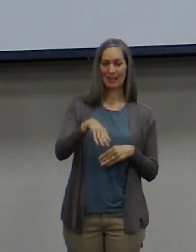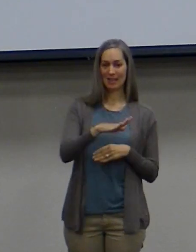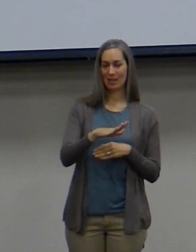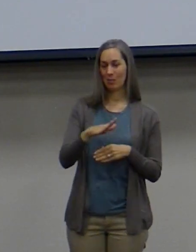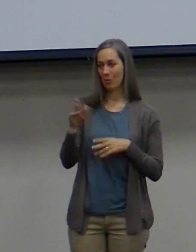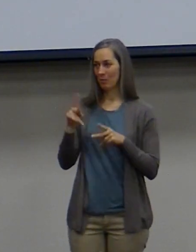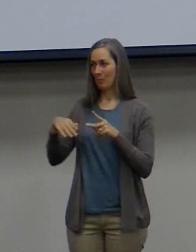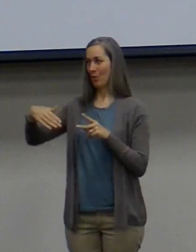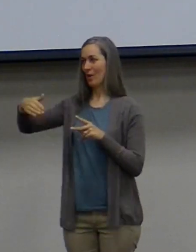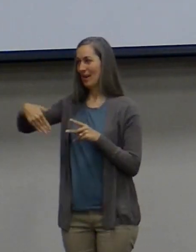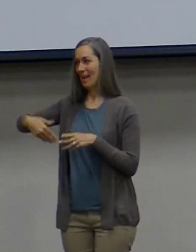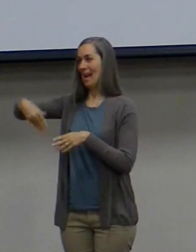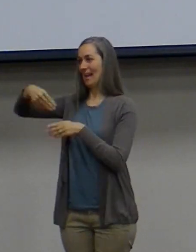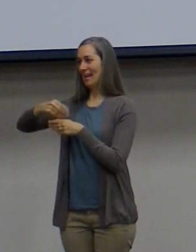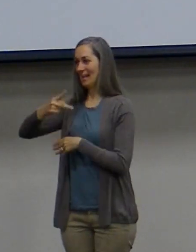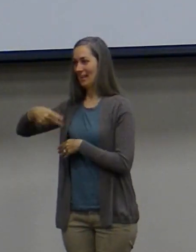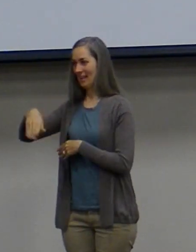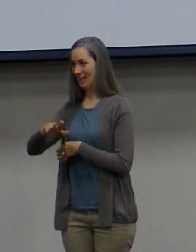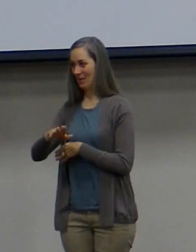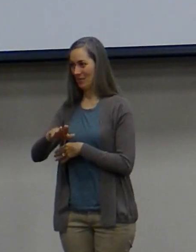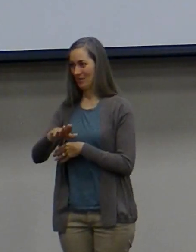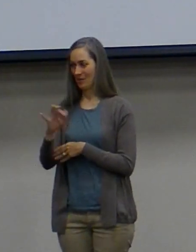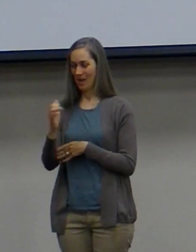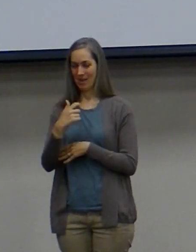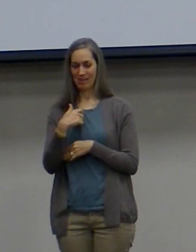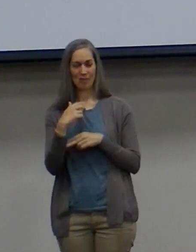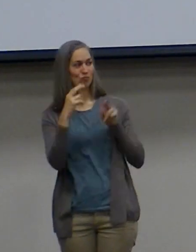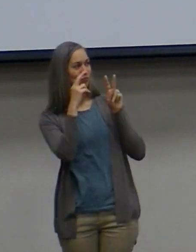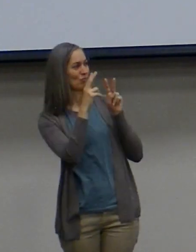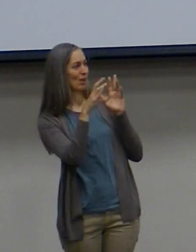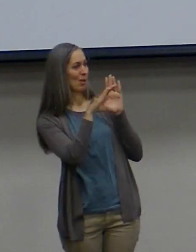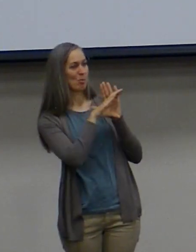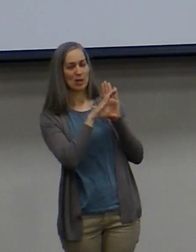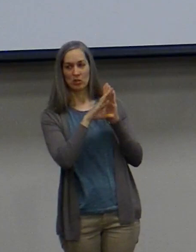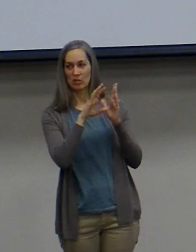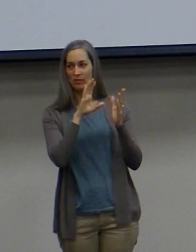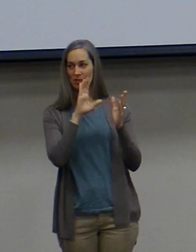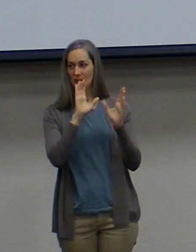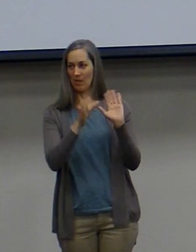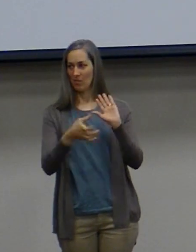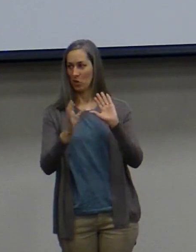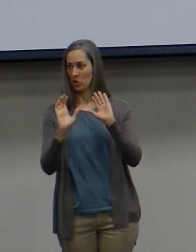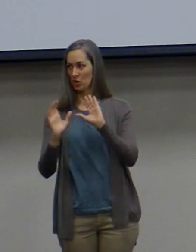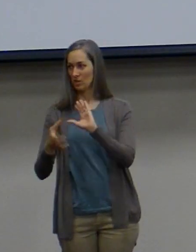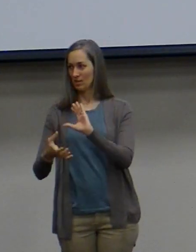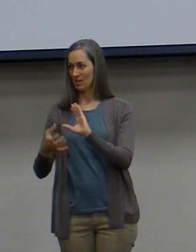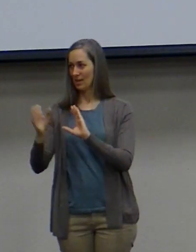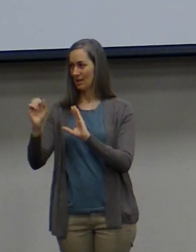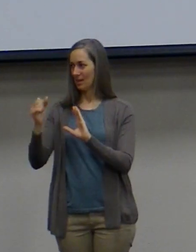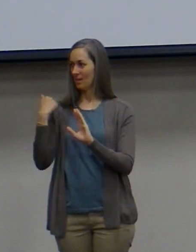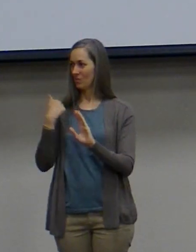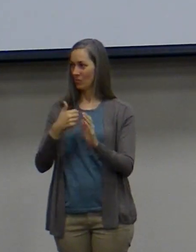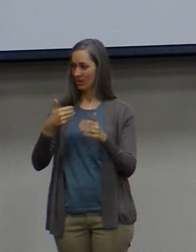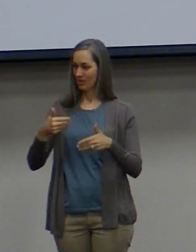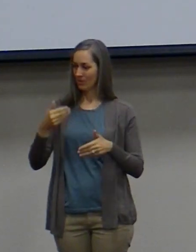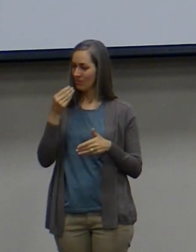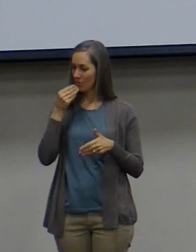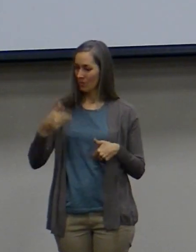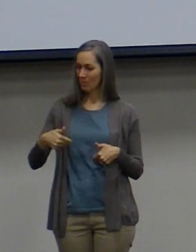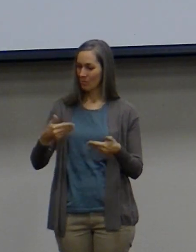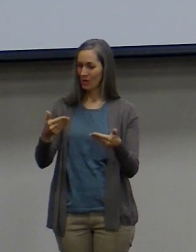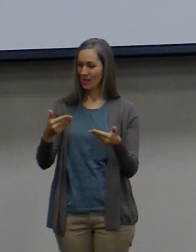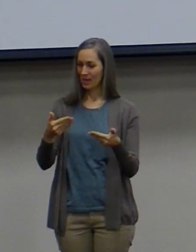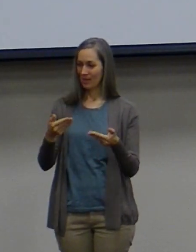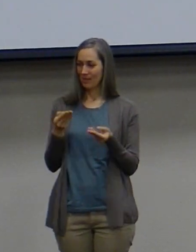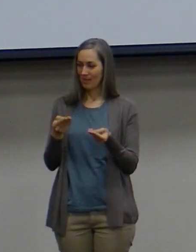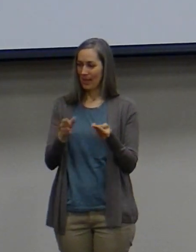kingdom. And I was mindful as I watched some of these pictures of these conversions, how, yes, we bring some food and we help people with a physical